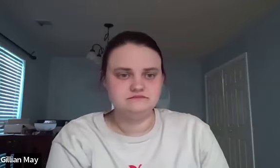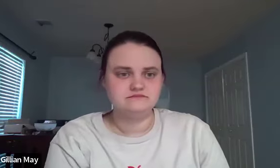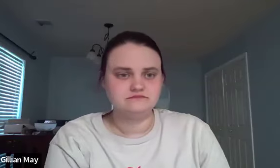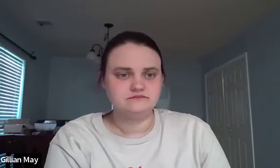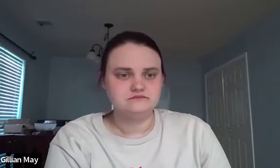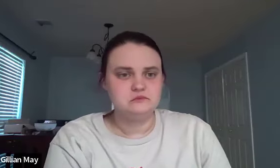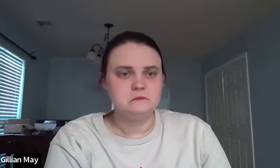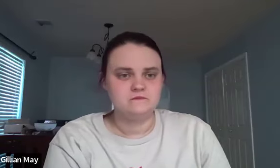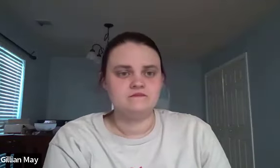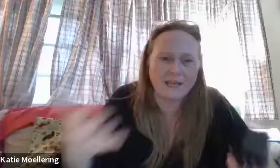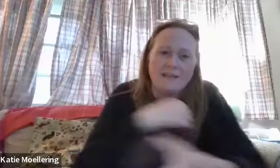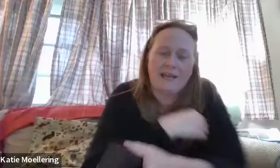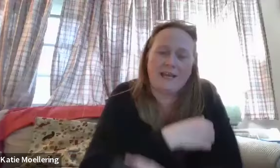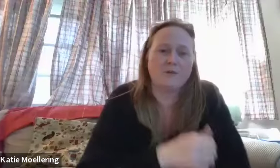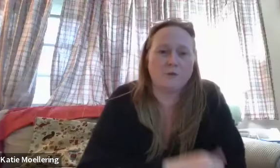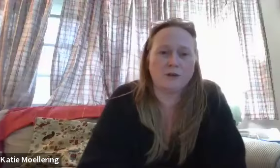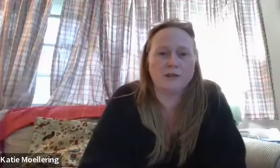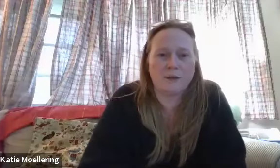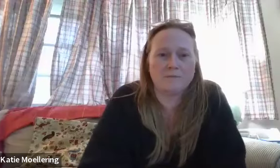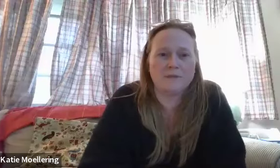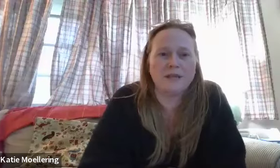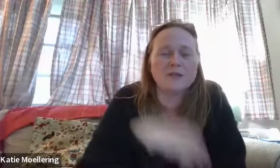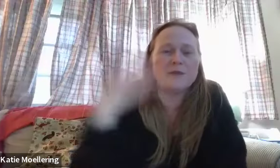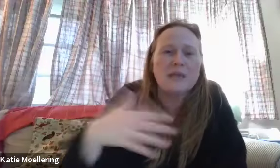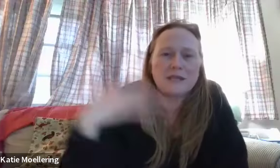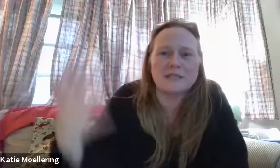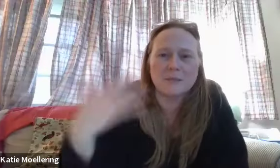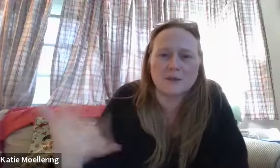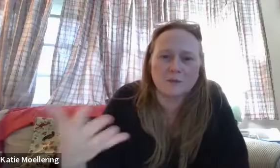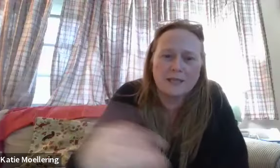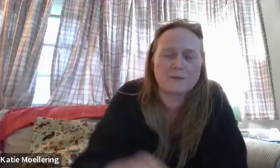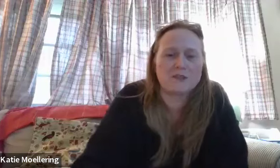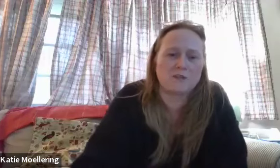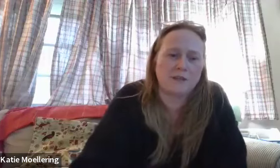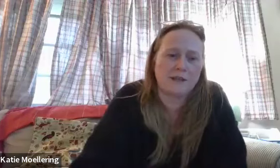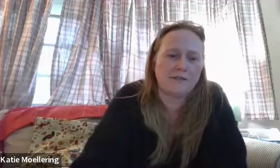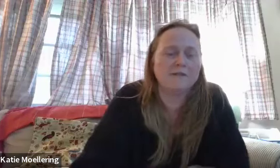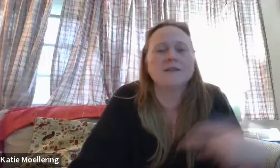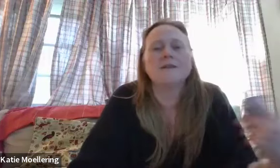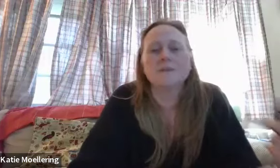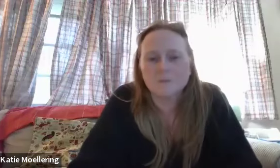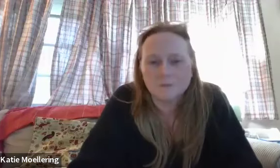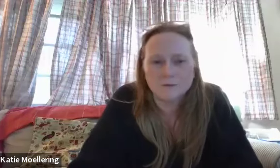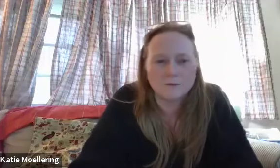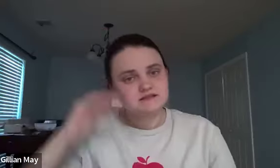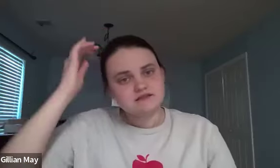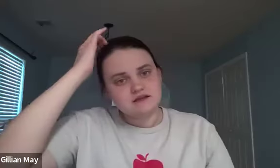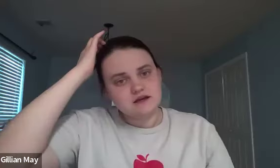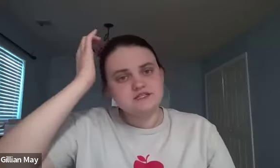like you would finger spell something to add to that, or communicate in some other way as best you could. Yes.